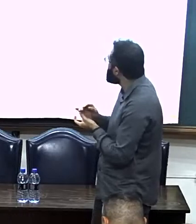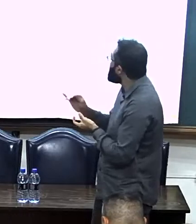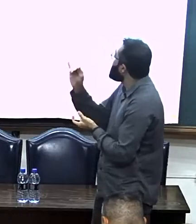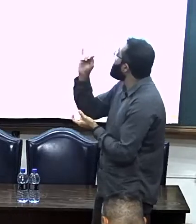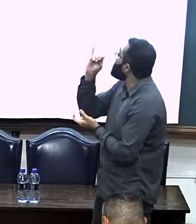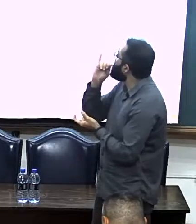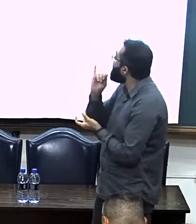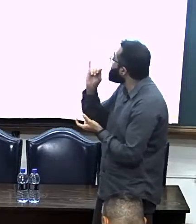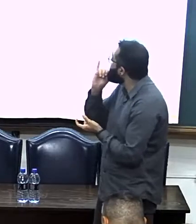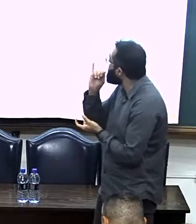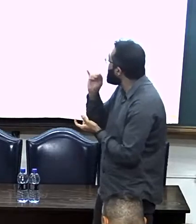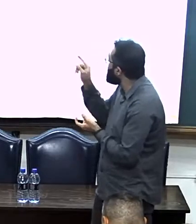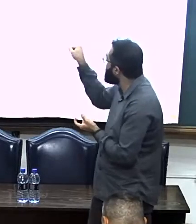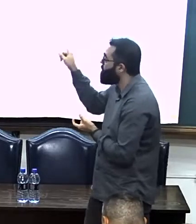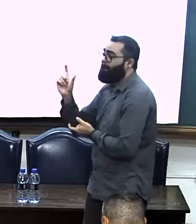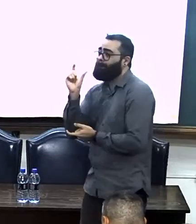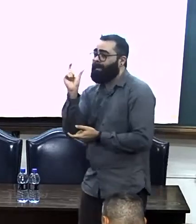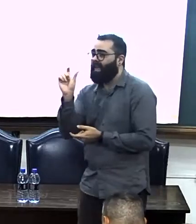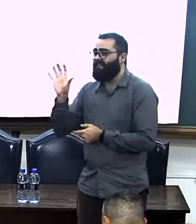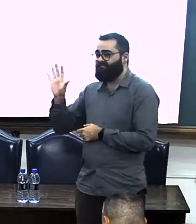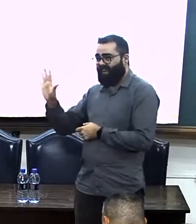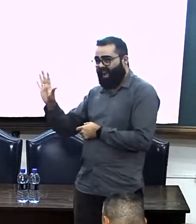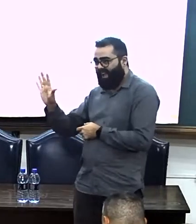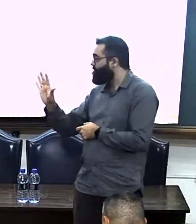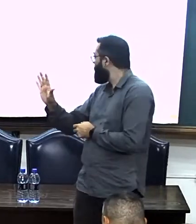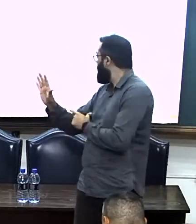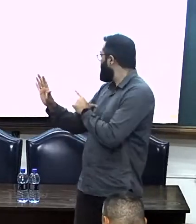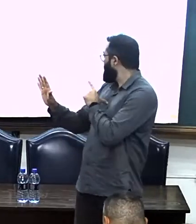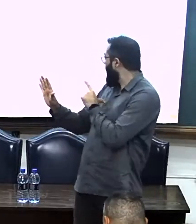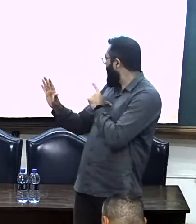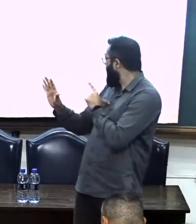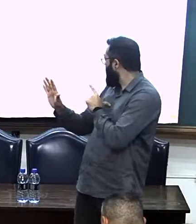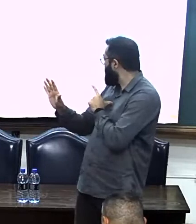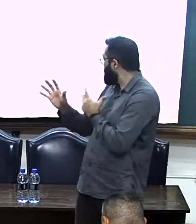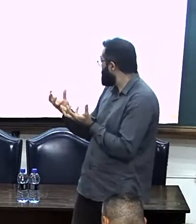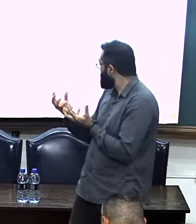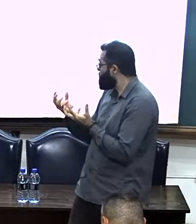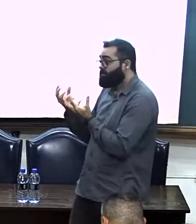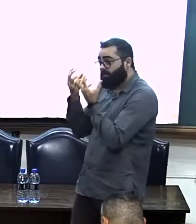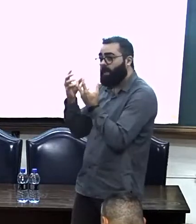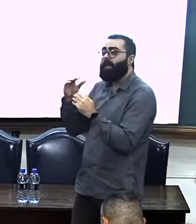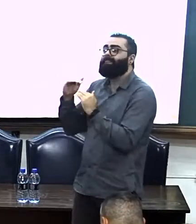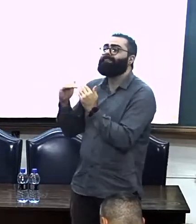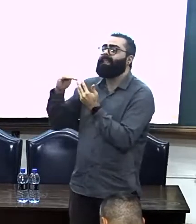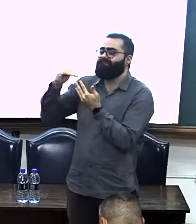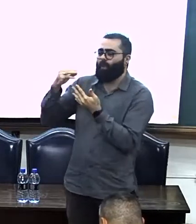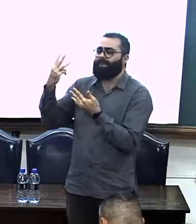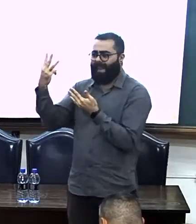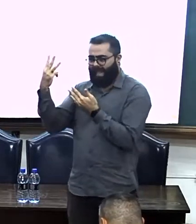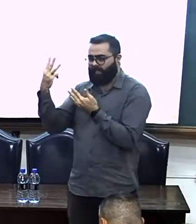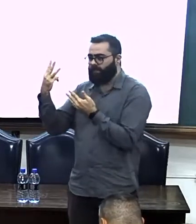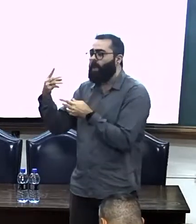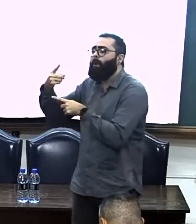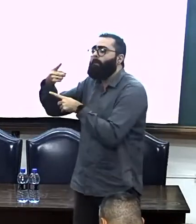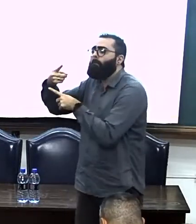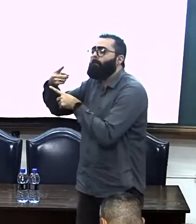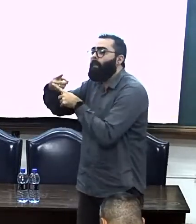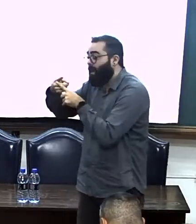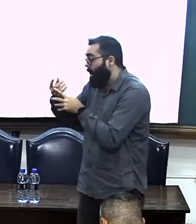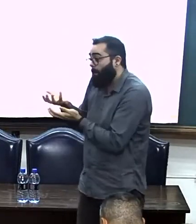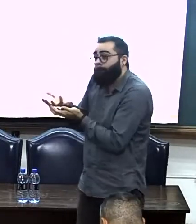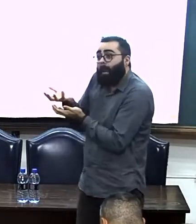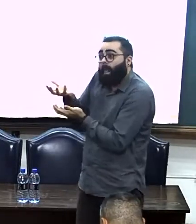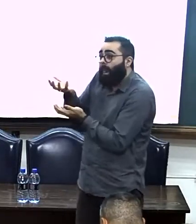1, 5, 2, and it matches the jaw displacement pattern, and